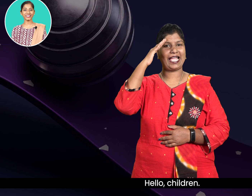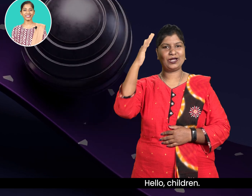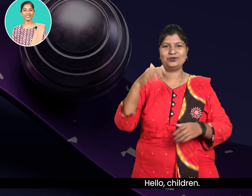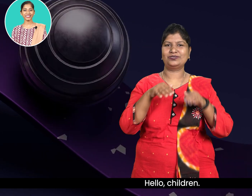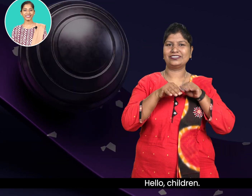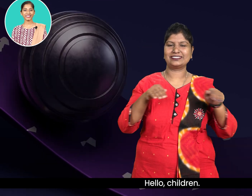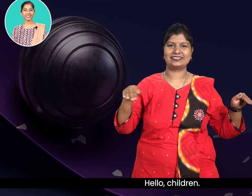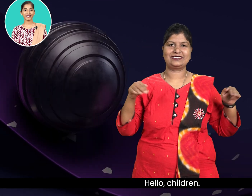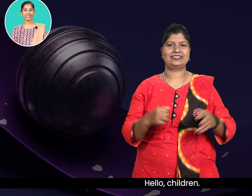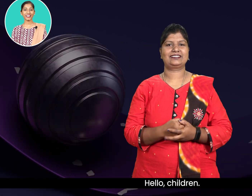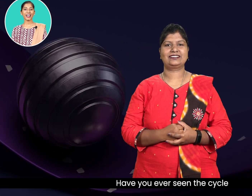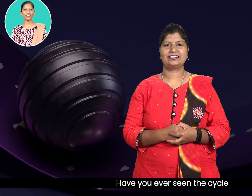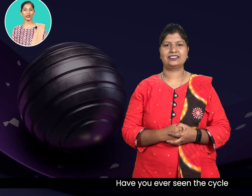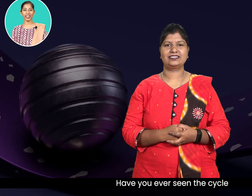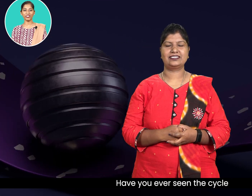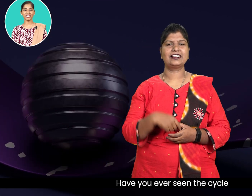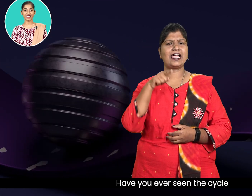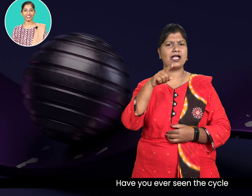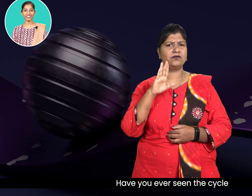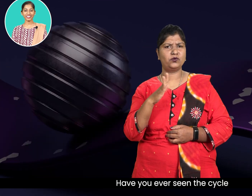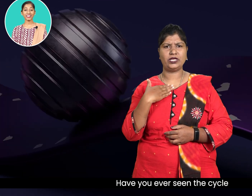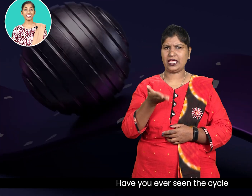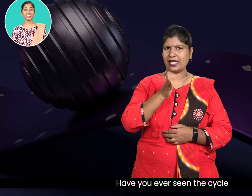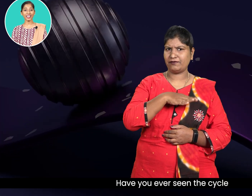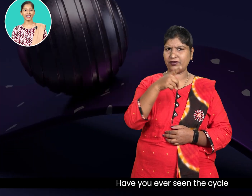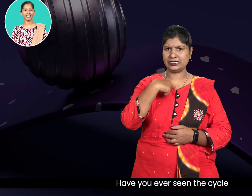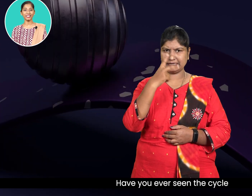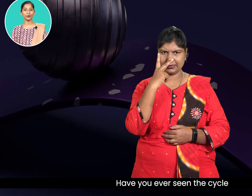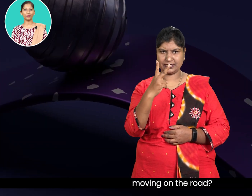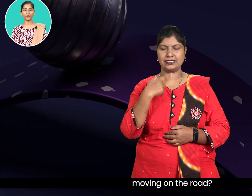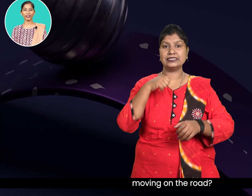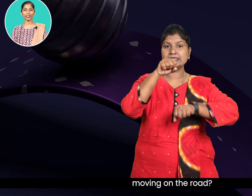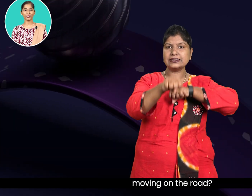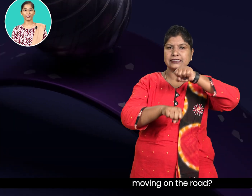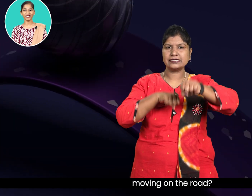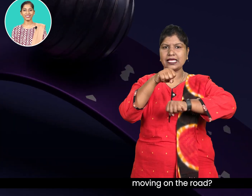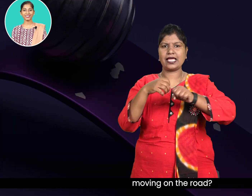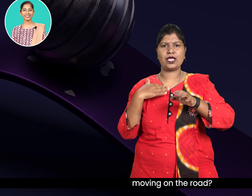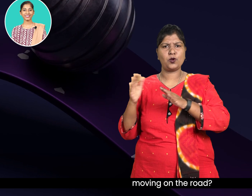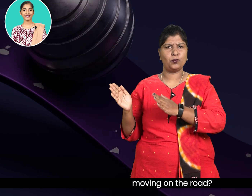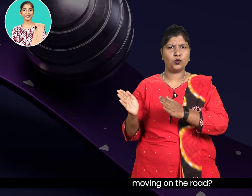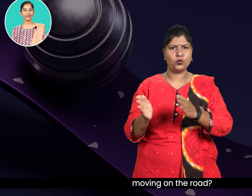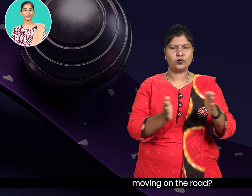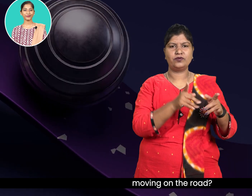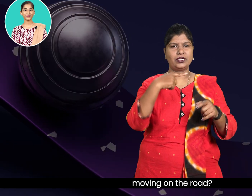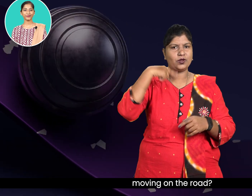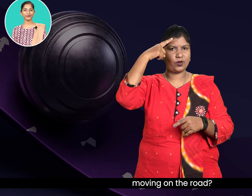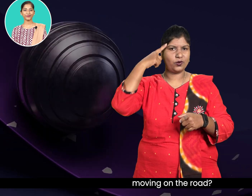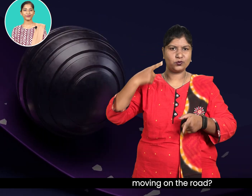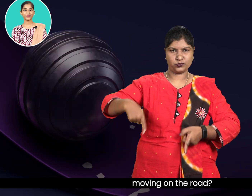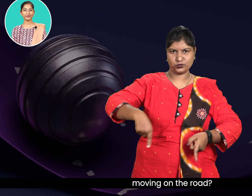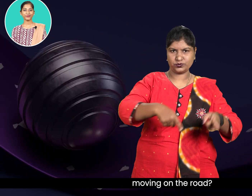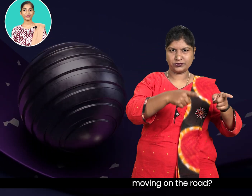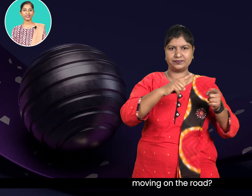Hello children! Have you ever seen the cycle moving on the road?